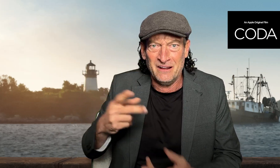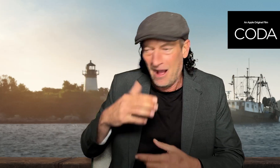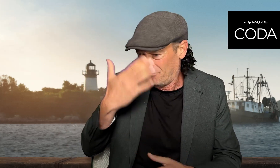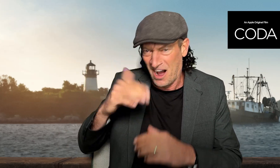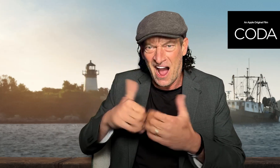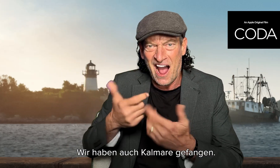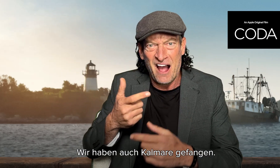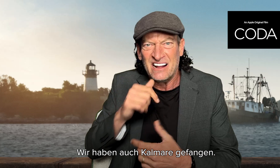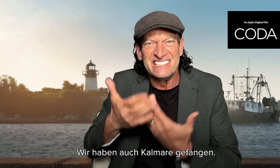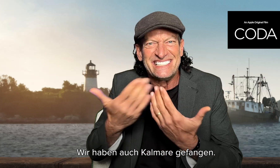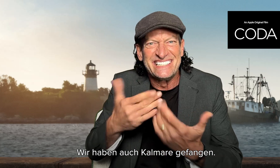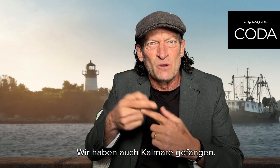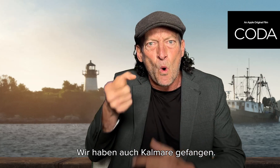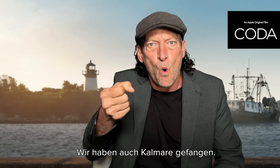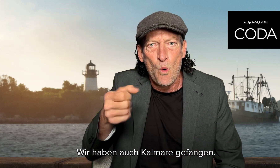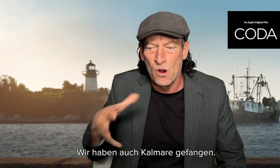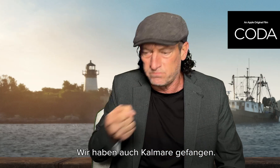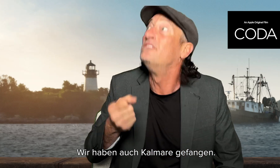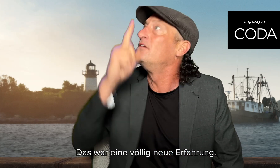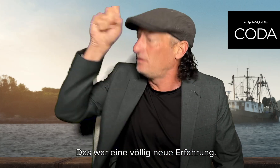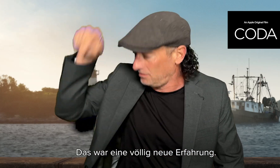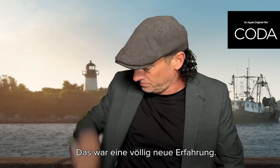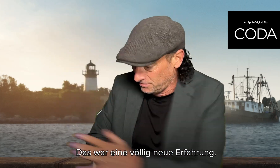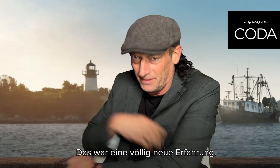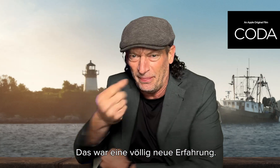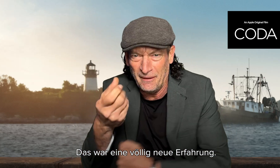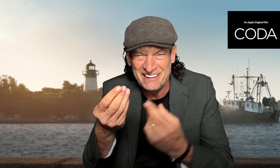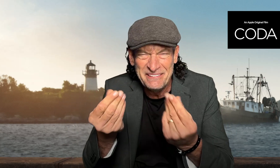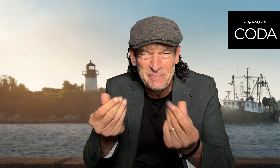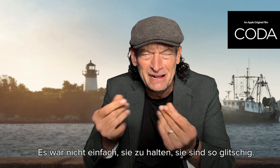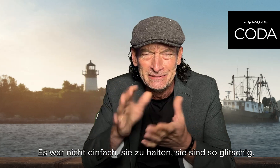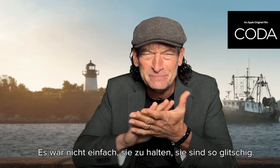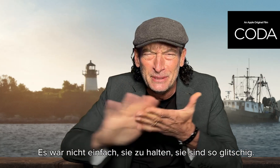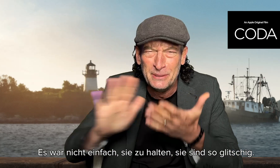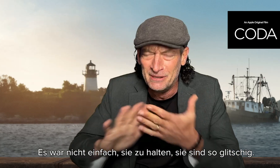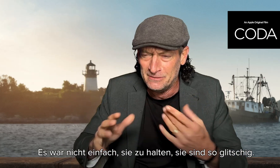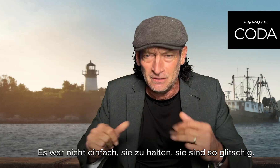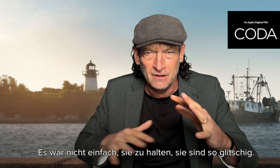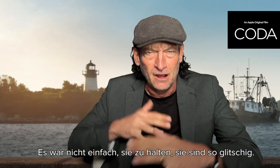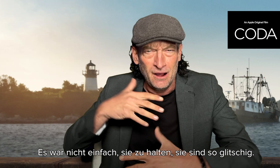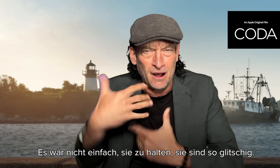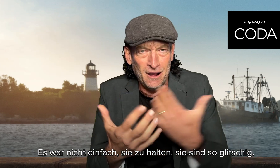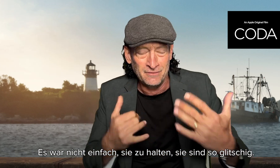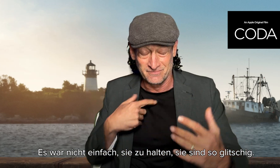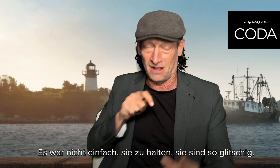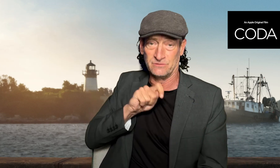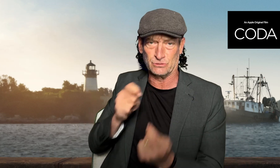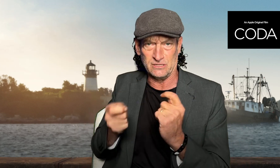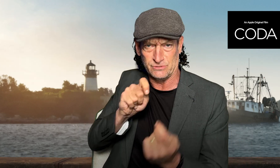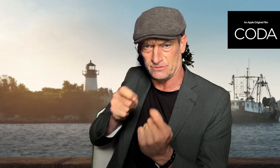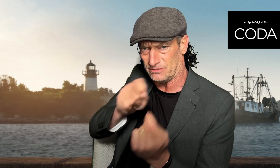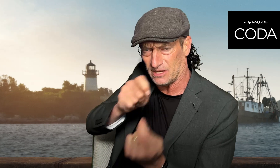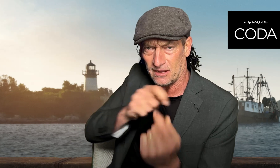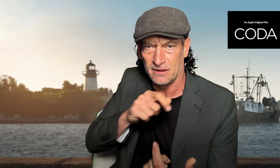We had squid that we brought in. That was a new experience. and it wasn't easy to hold them. They were so slippery.